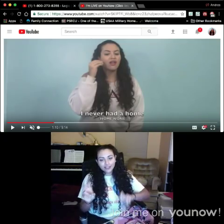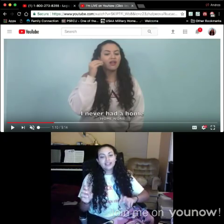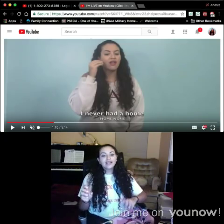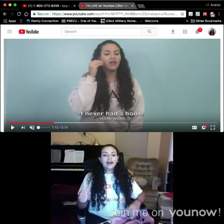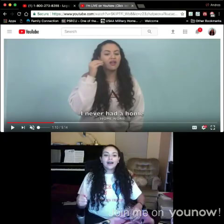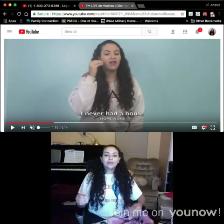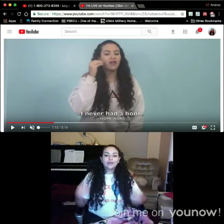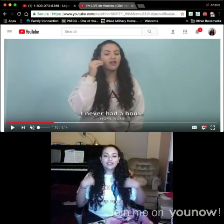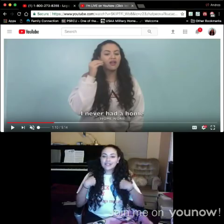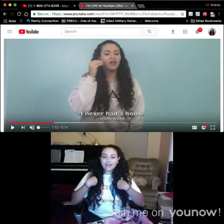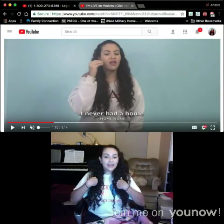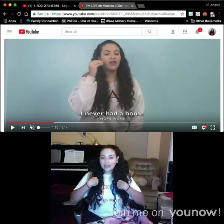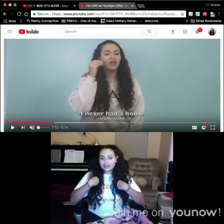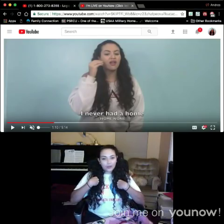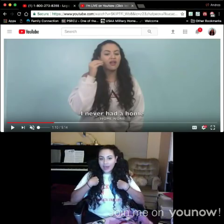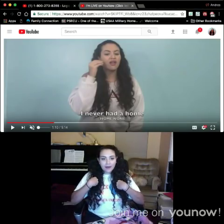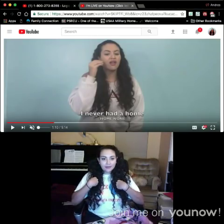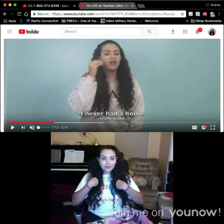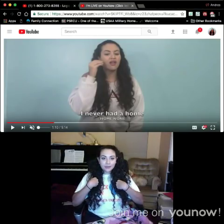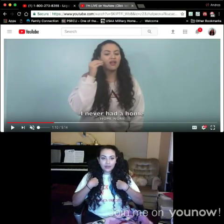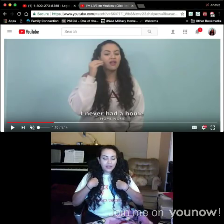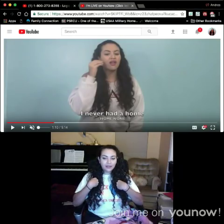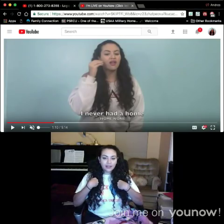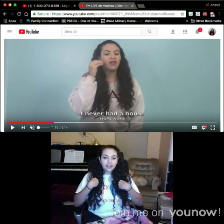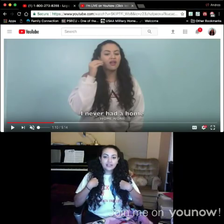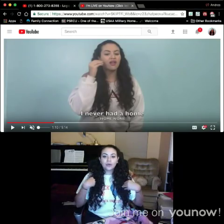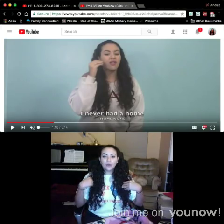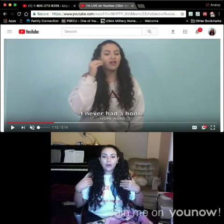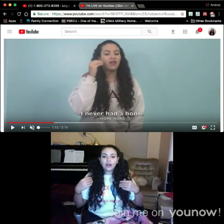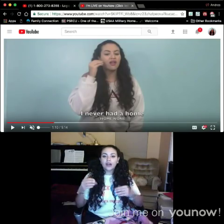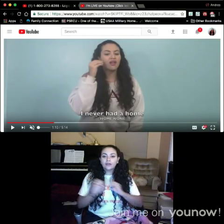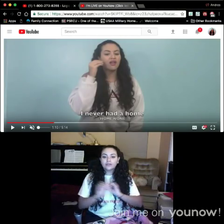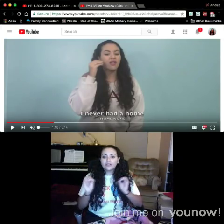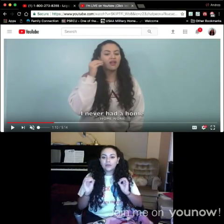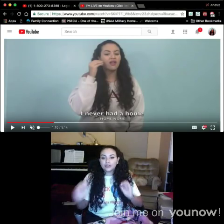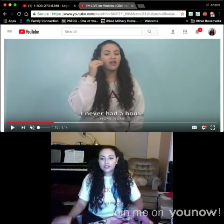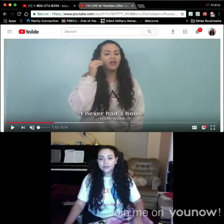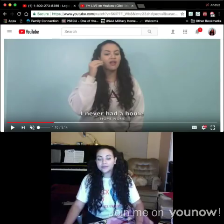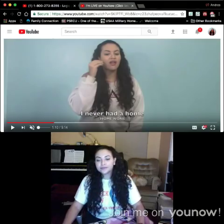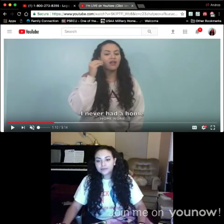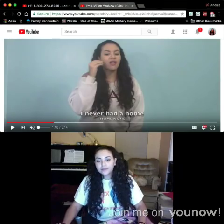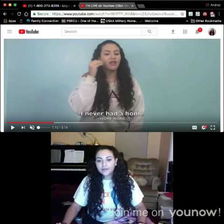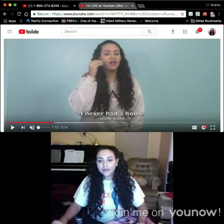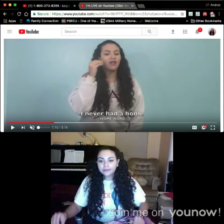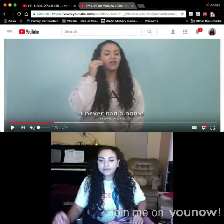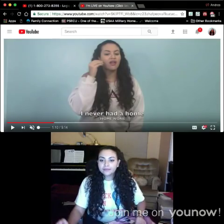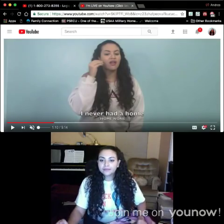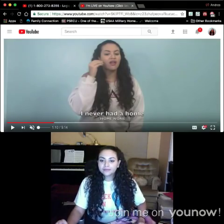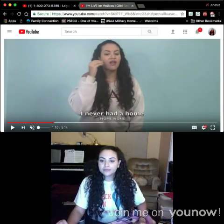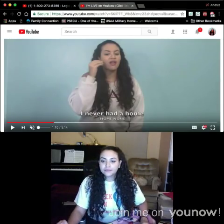error. But you could sign like don't have to be more like the lyrics, or none works too.